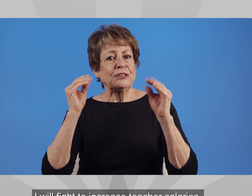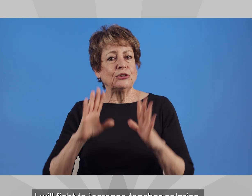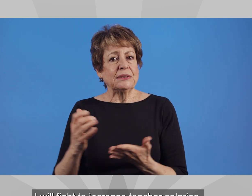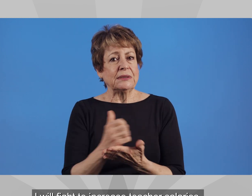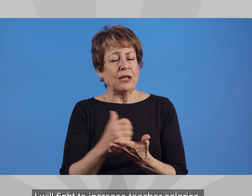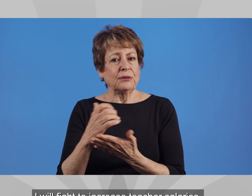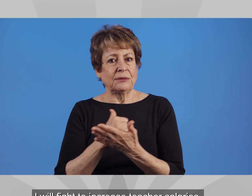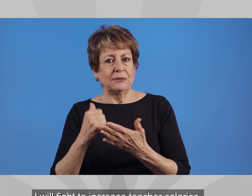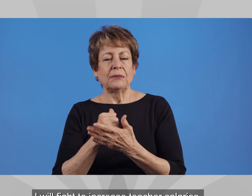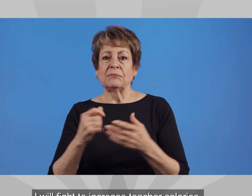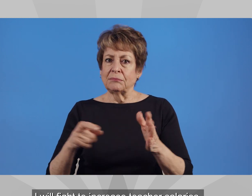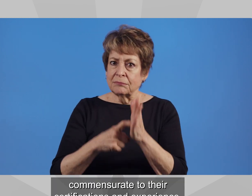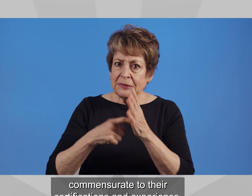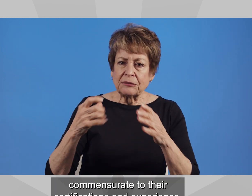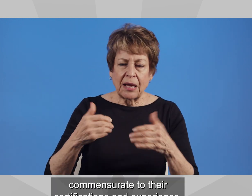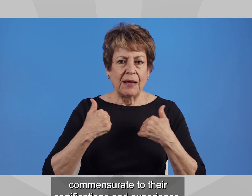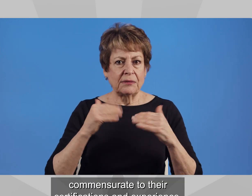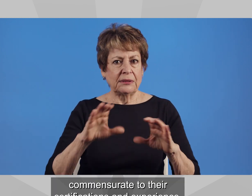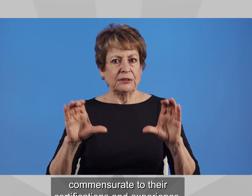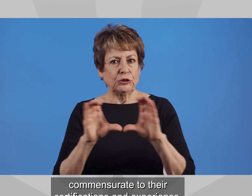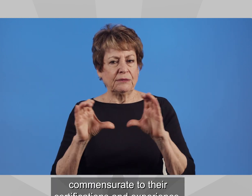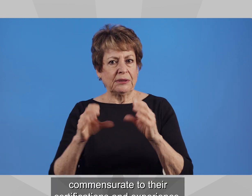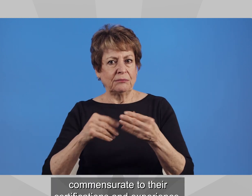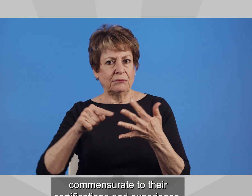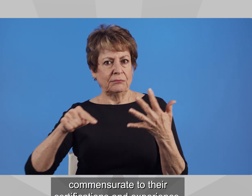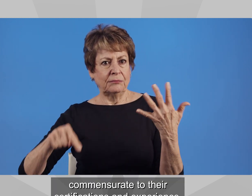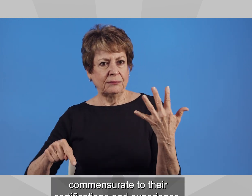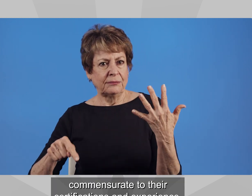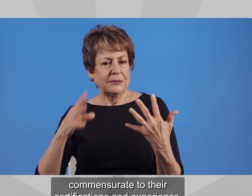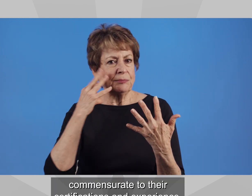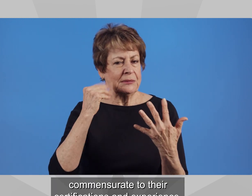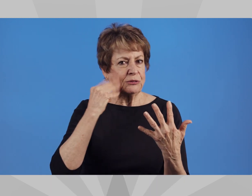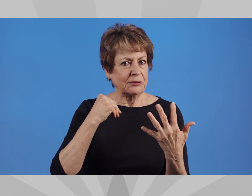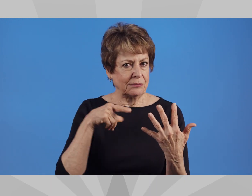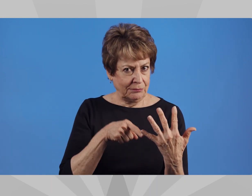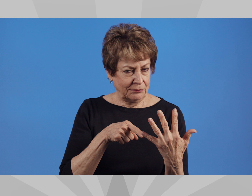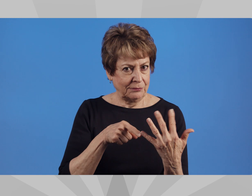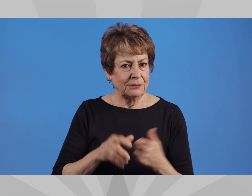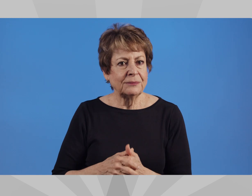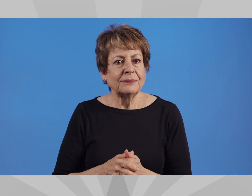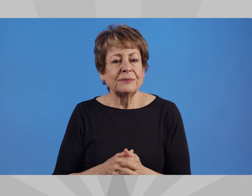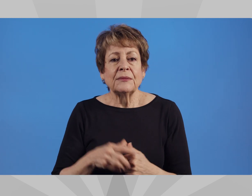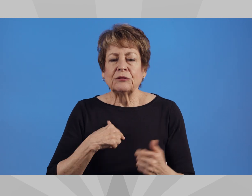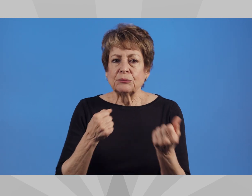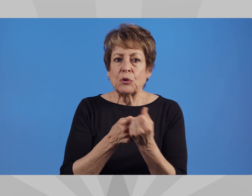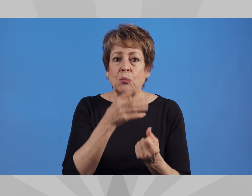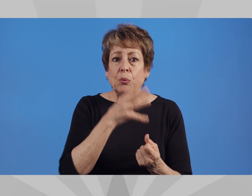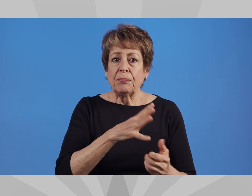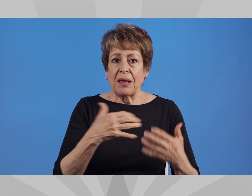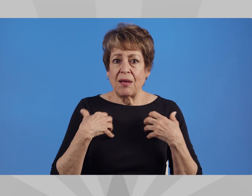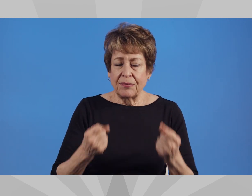I will fight to increase teacher salaries commensurate to their certifications and experience.